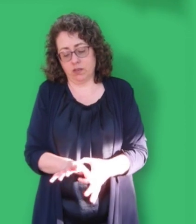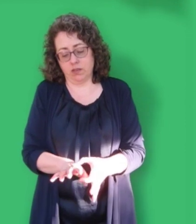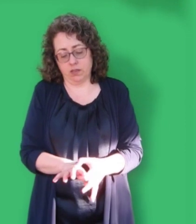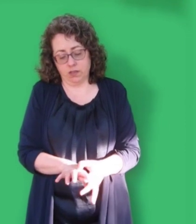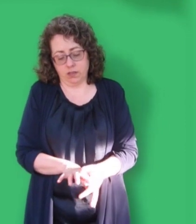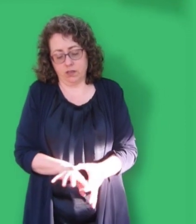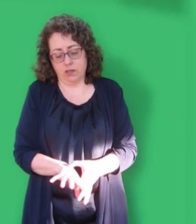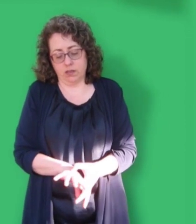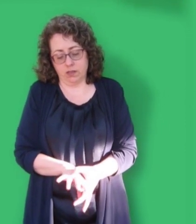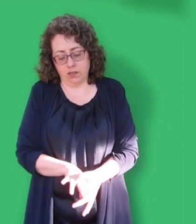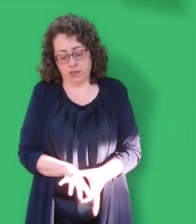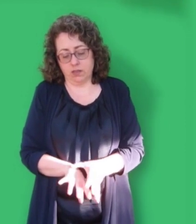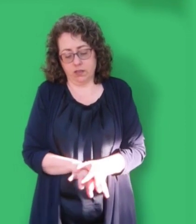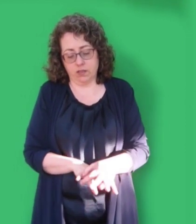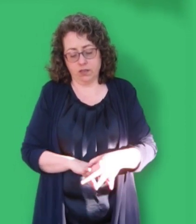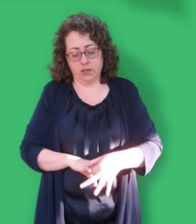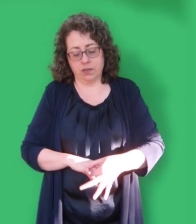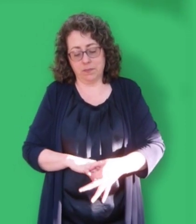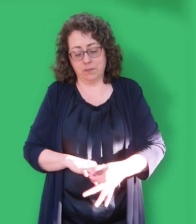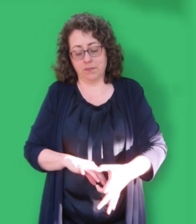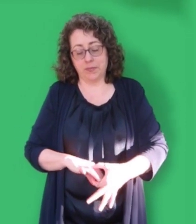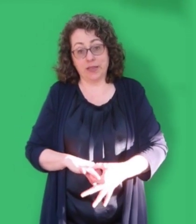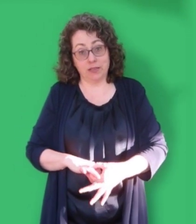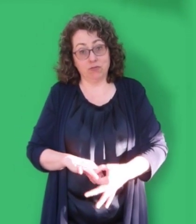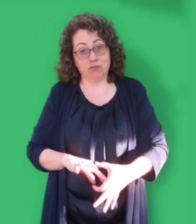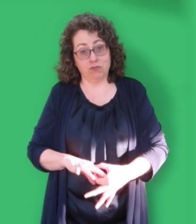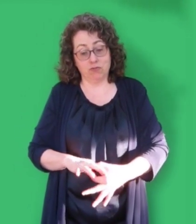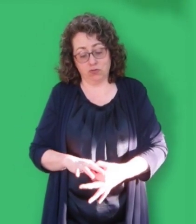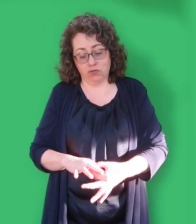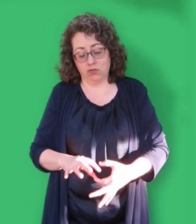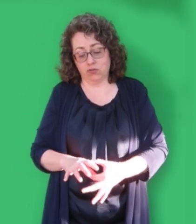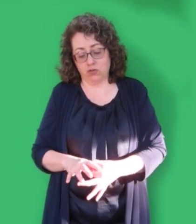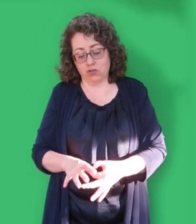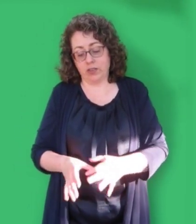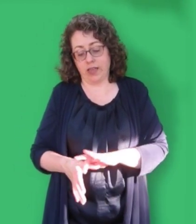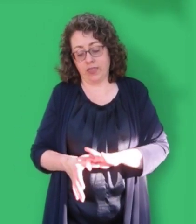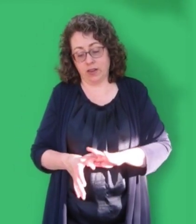off the tip of the finger. Do both hands.